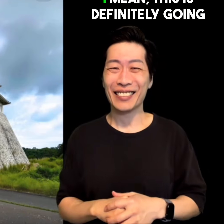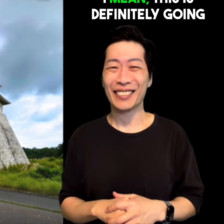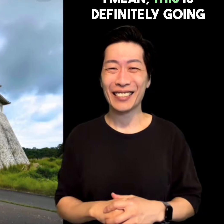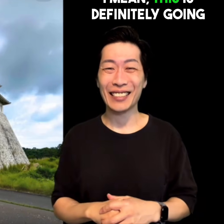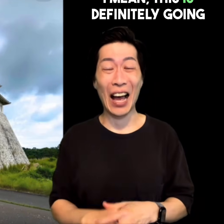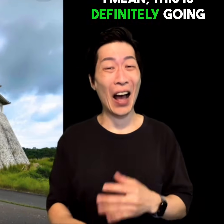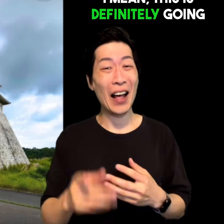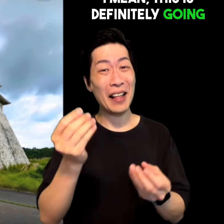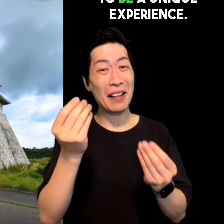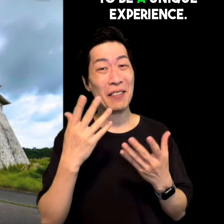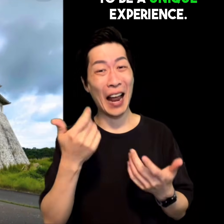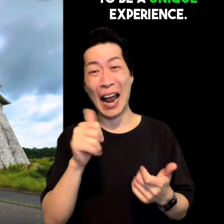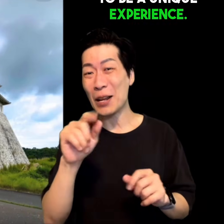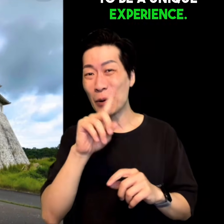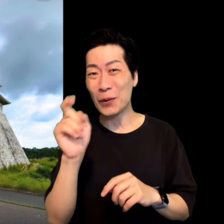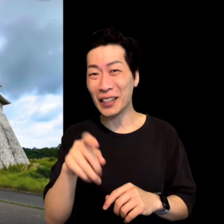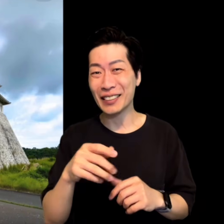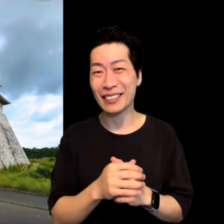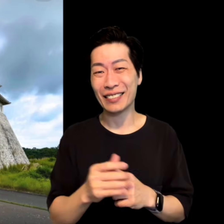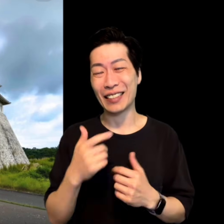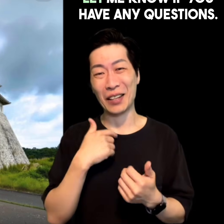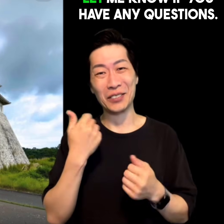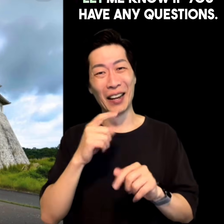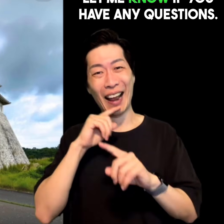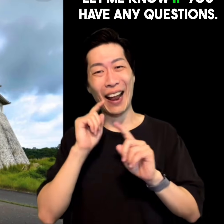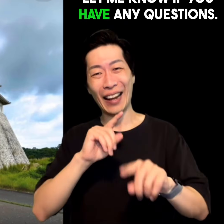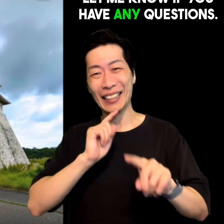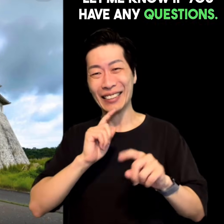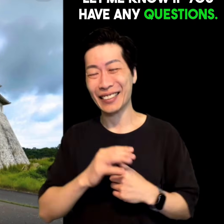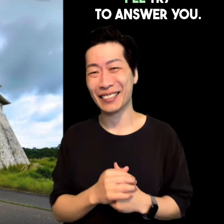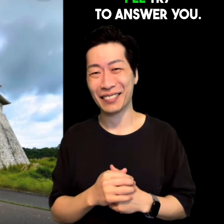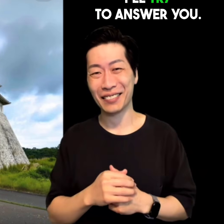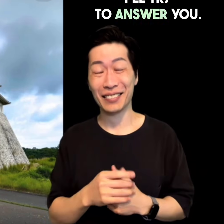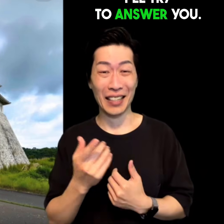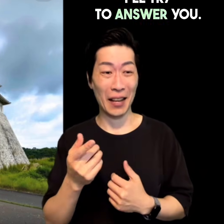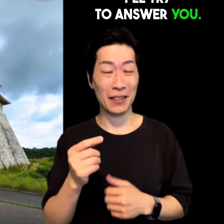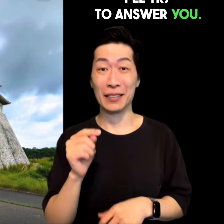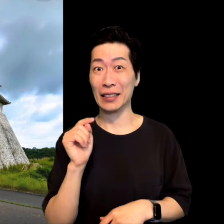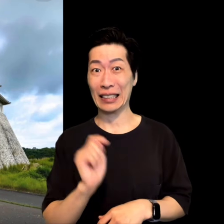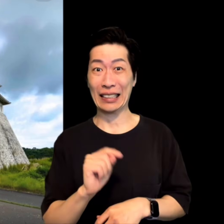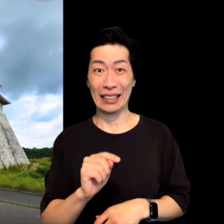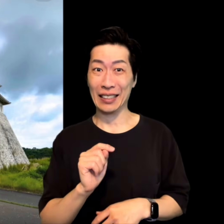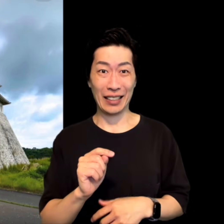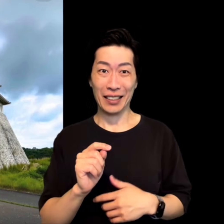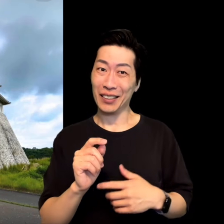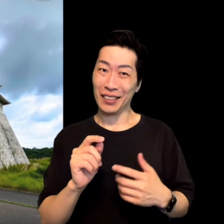there, I mean, this is definitely going to be a unique experience. Let me know if you have any questions. I'll try to answer you.